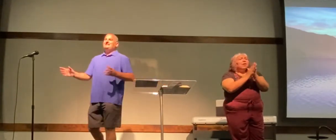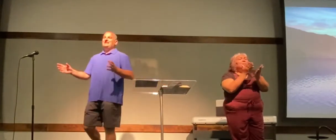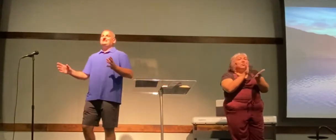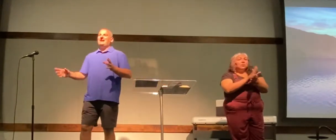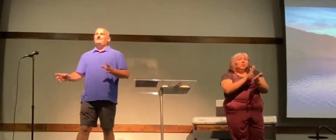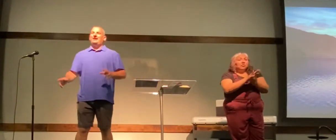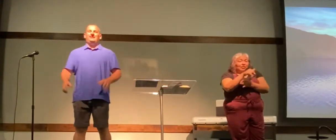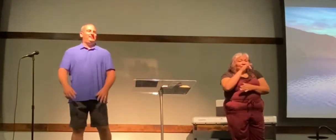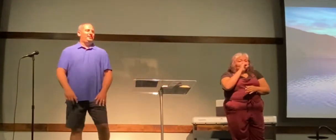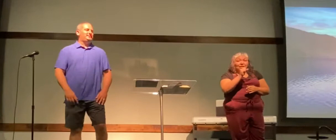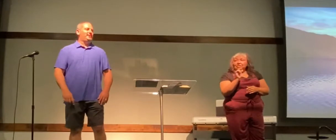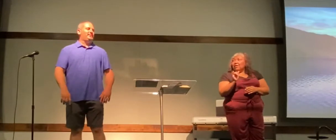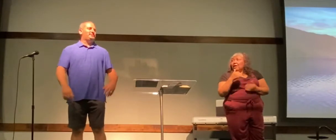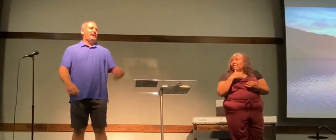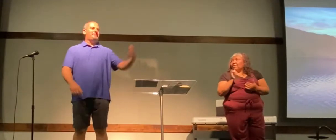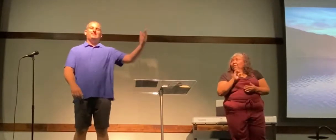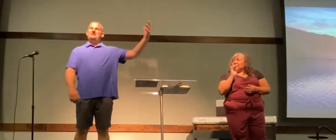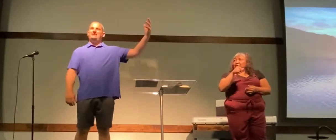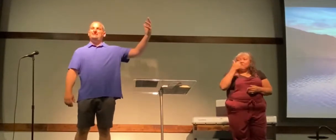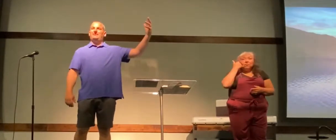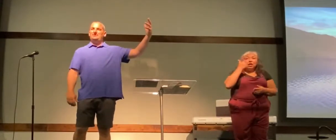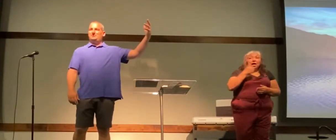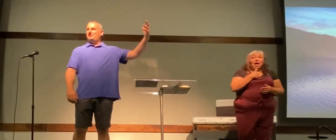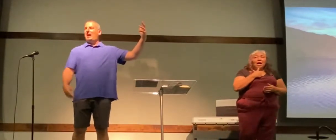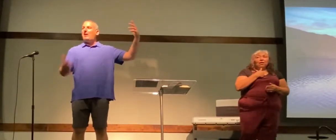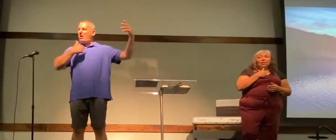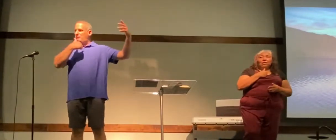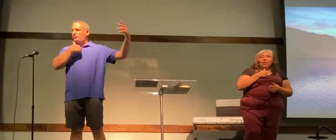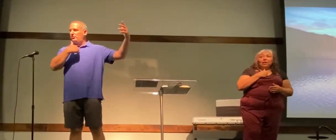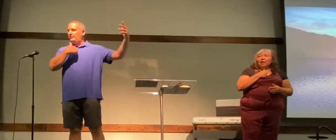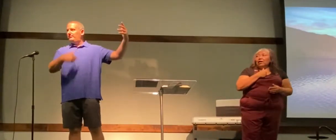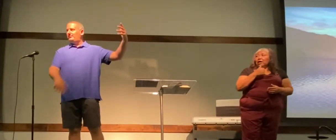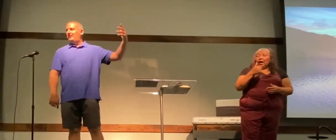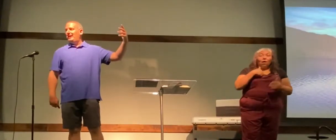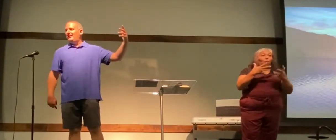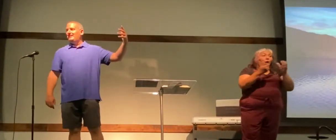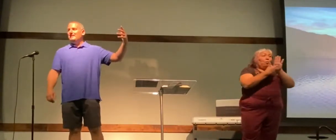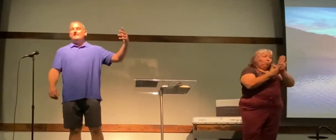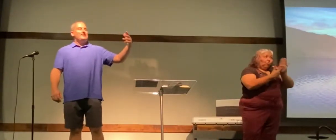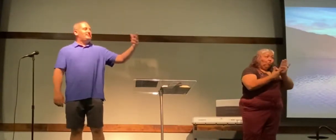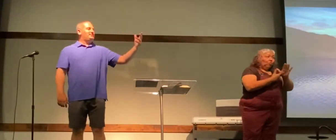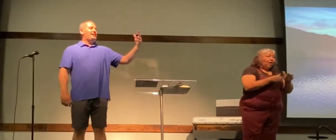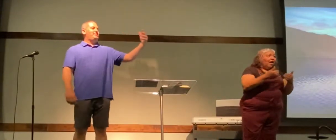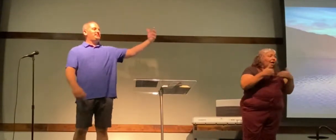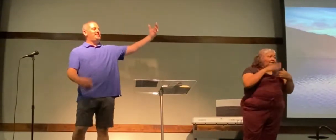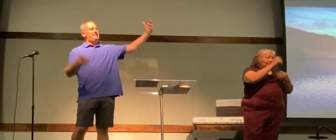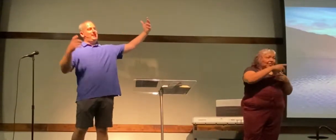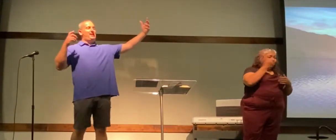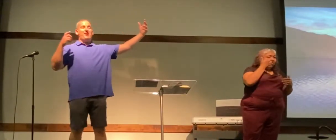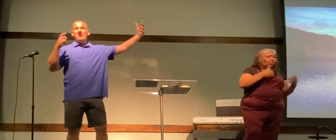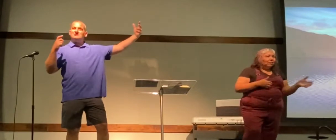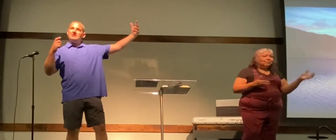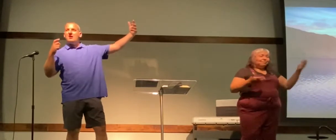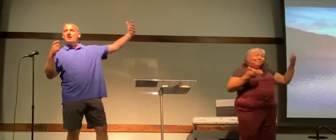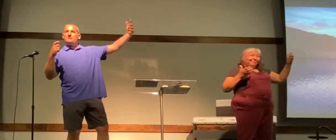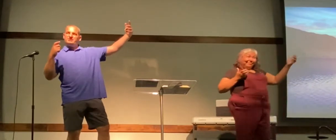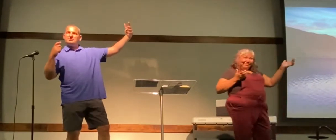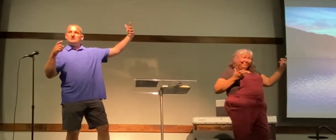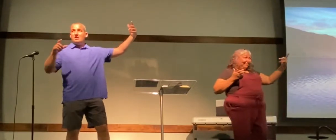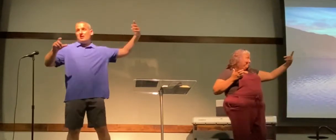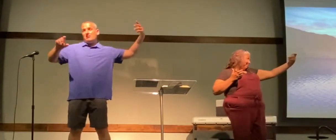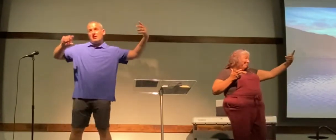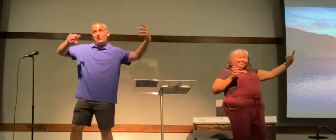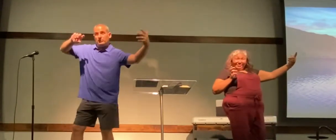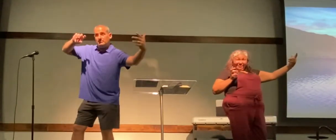And these kids have, like, you know, the cell phones, so I make them take selfies with their Bible. I want proof, right? So take a picture and they'd be like, yeah, do that.